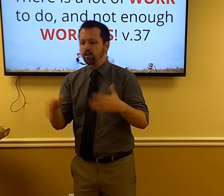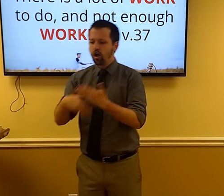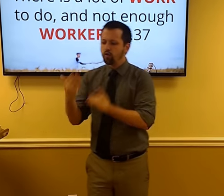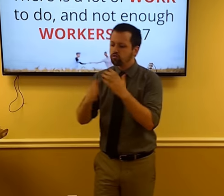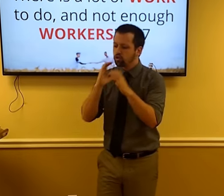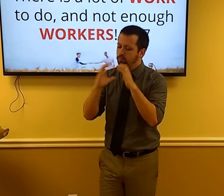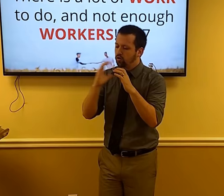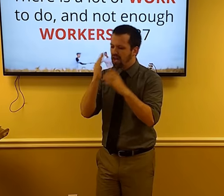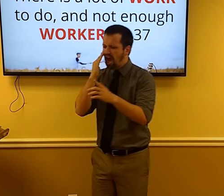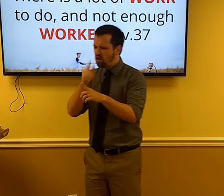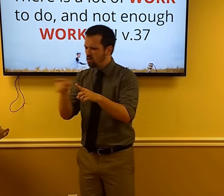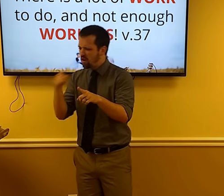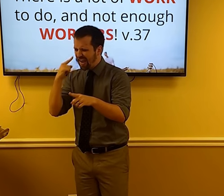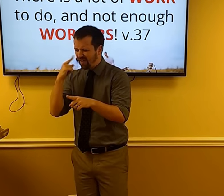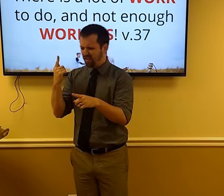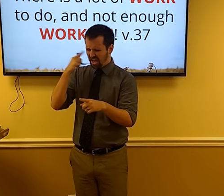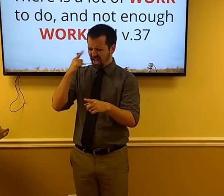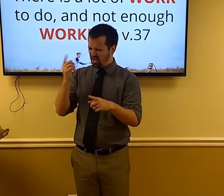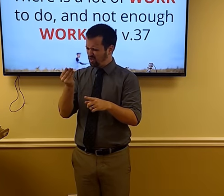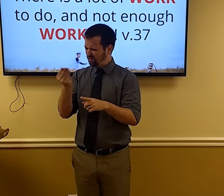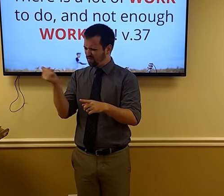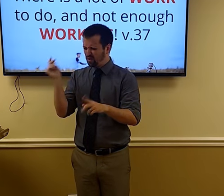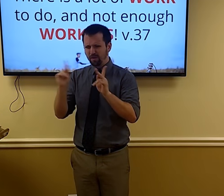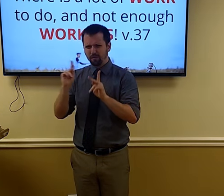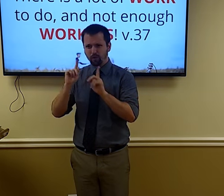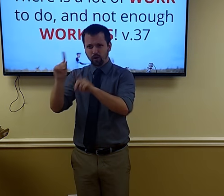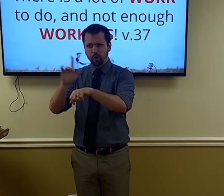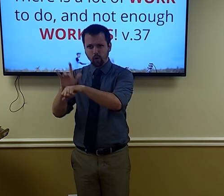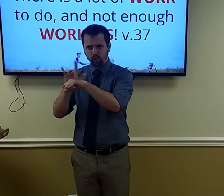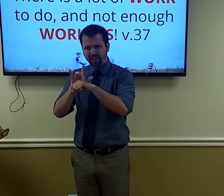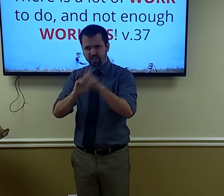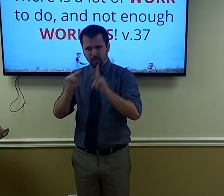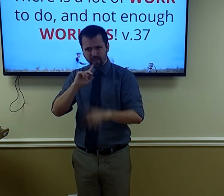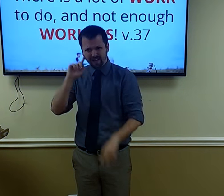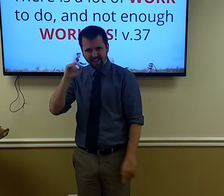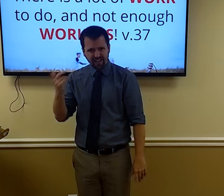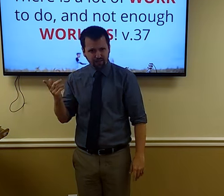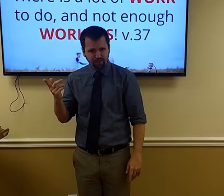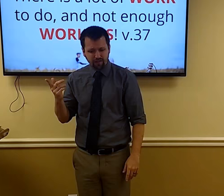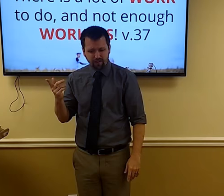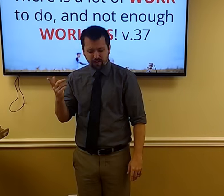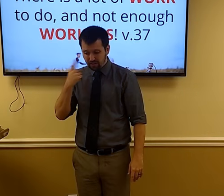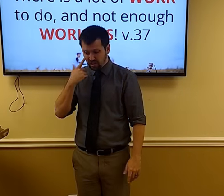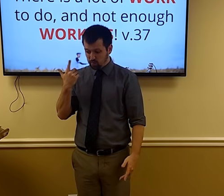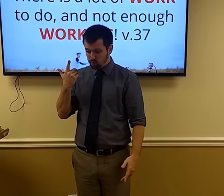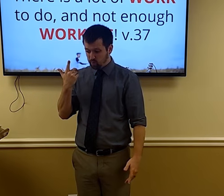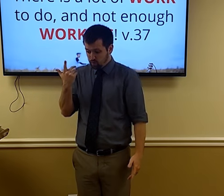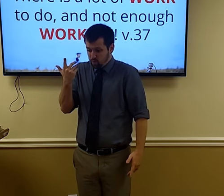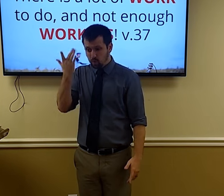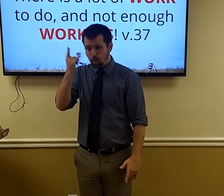I would communicate. I knew deaf and thought, there's a few people go reach deaf. Thought, why